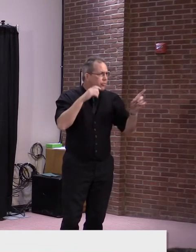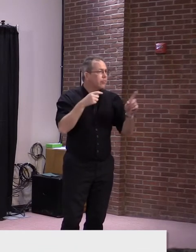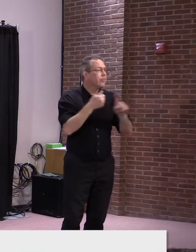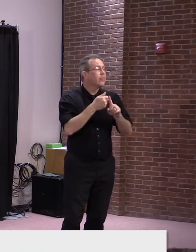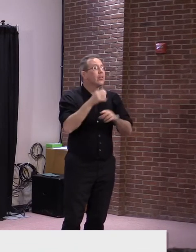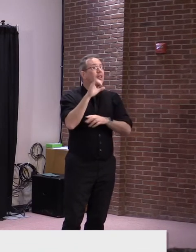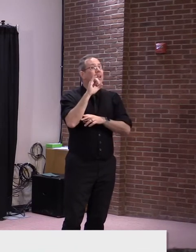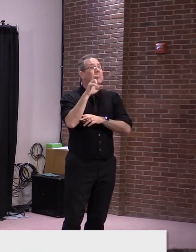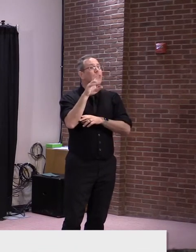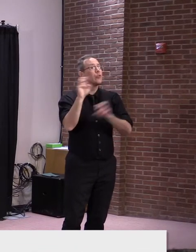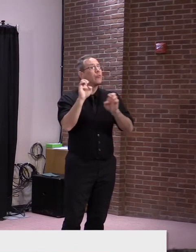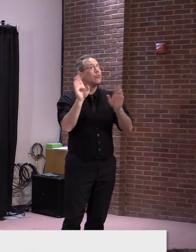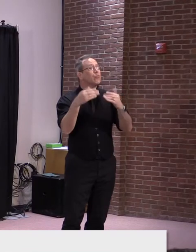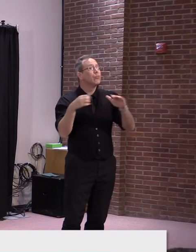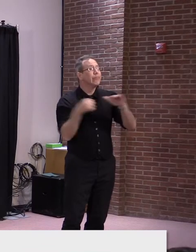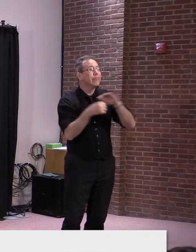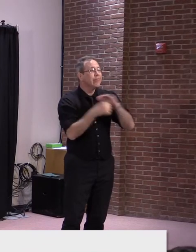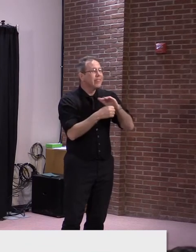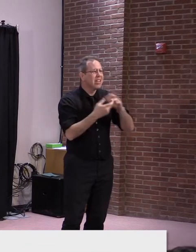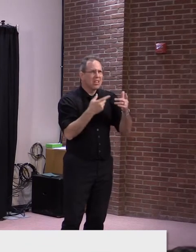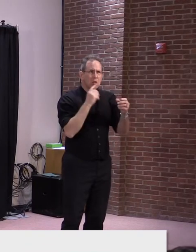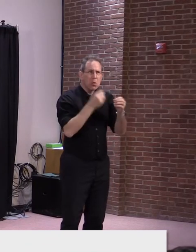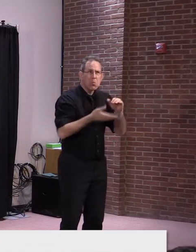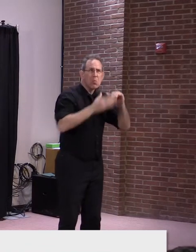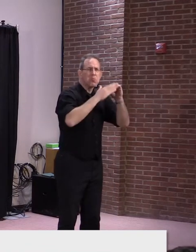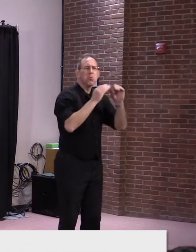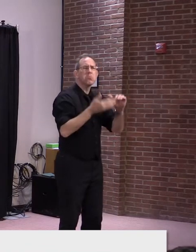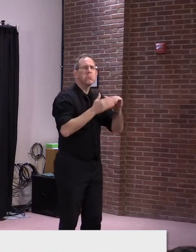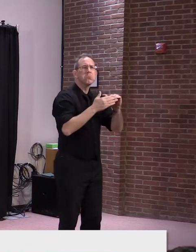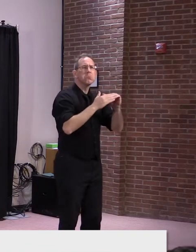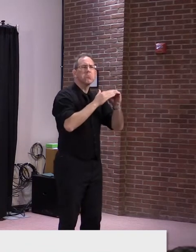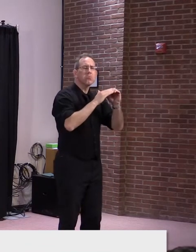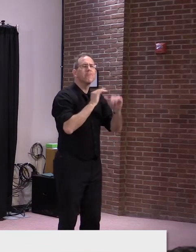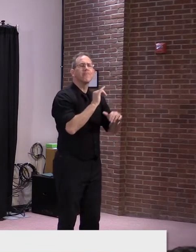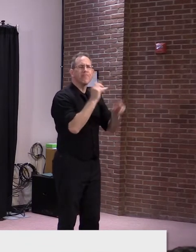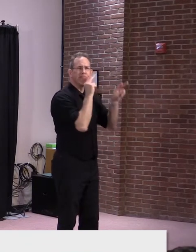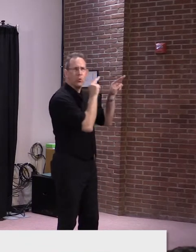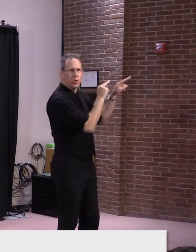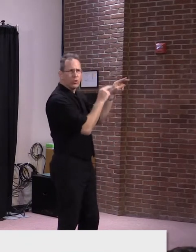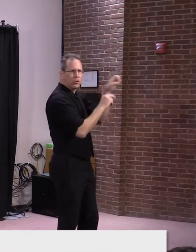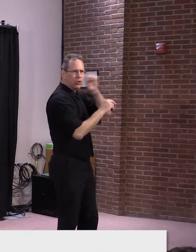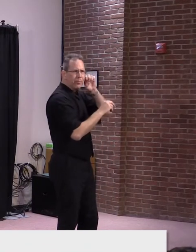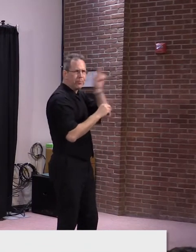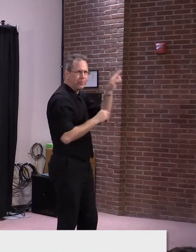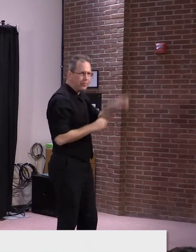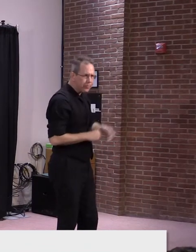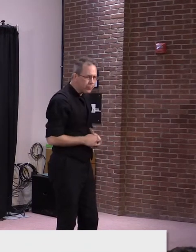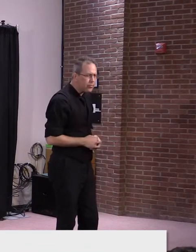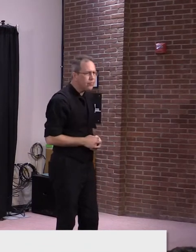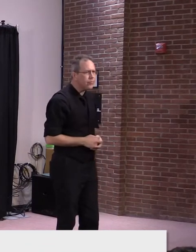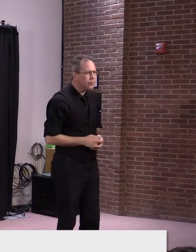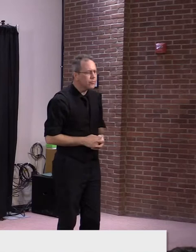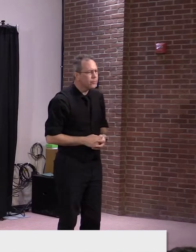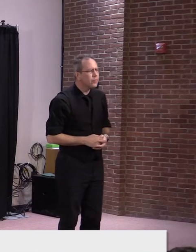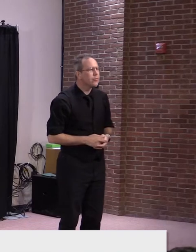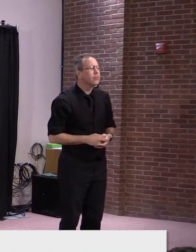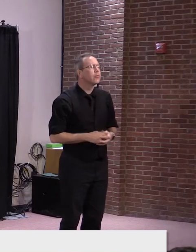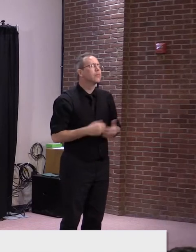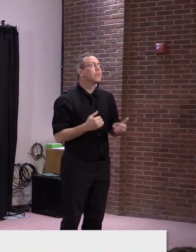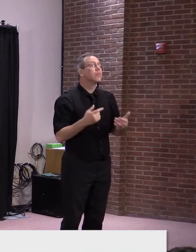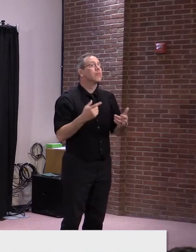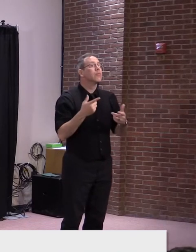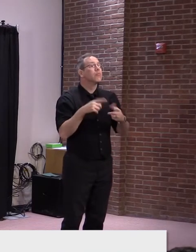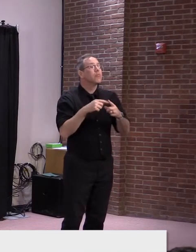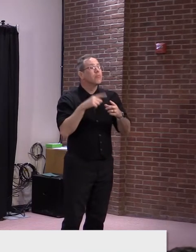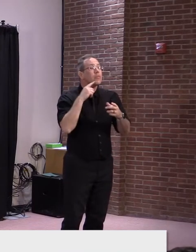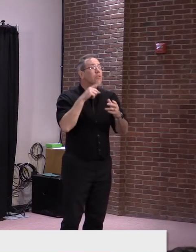encouraging. Jeff Zients said they are cutting distribution of monoclonals to states by 30% beginning